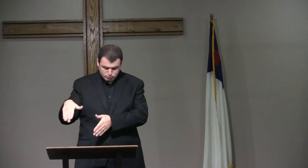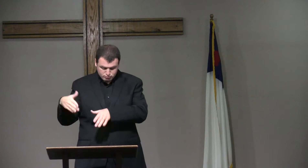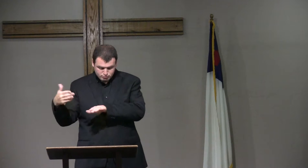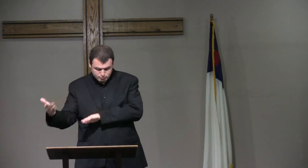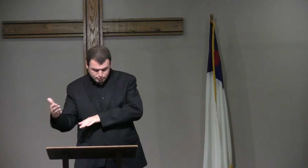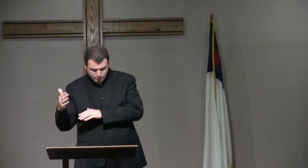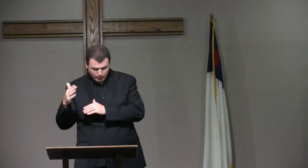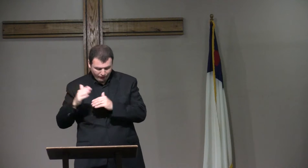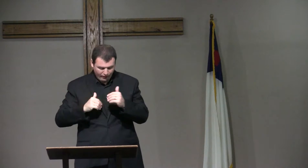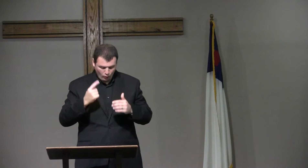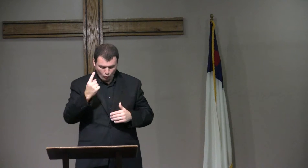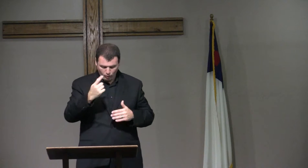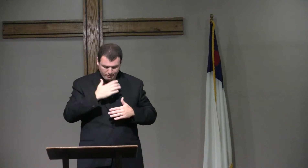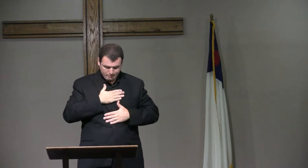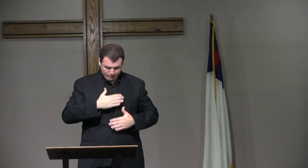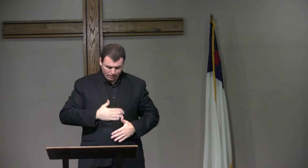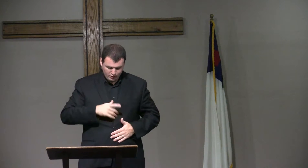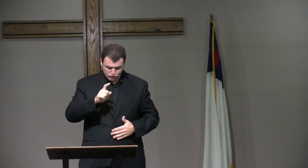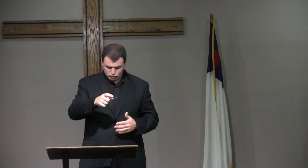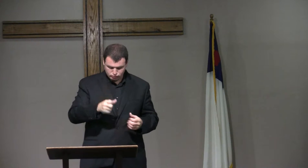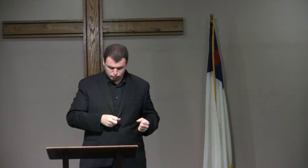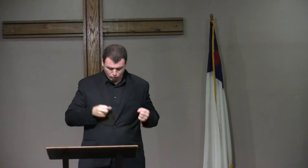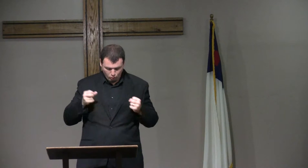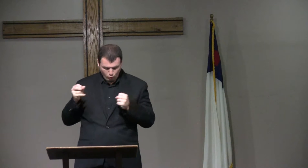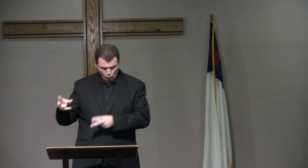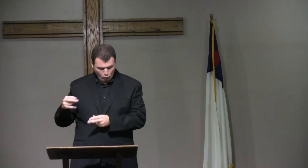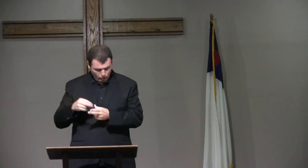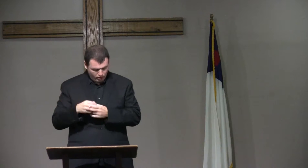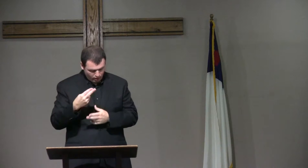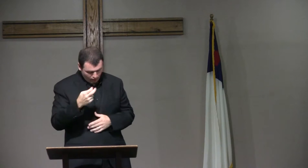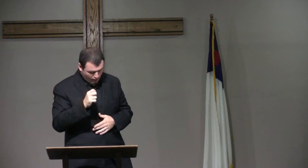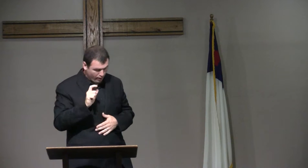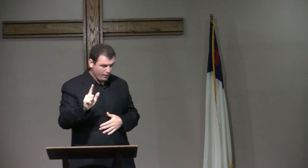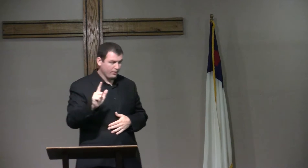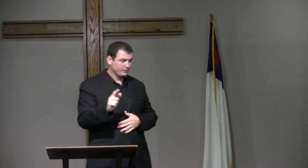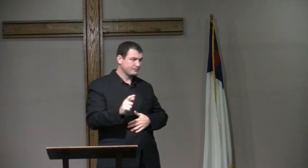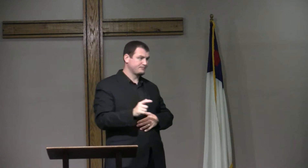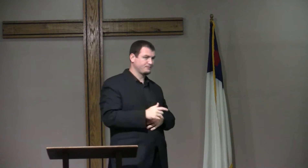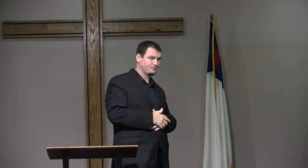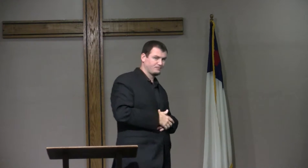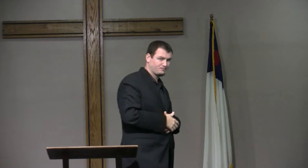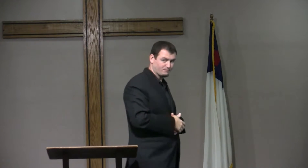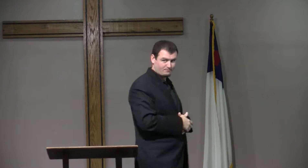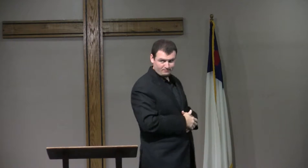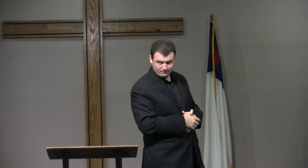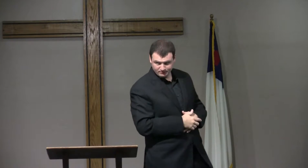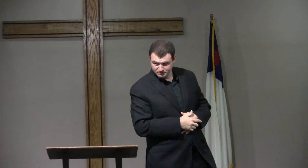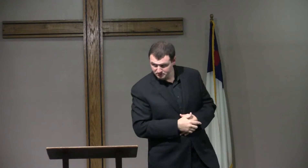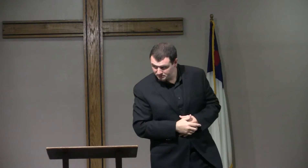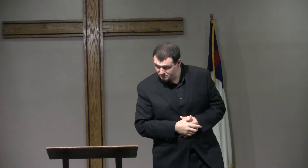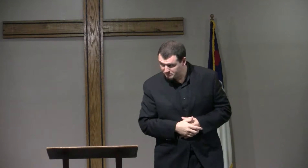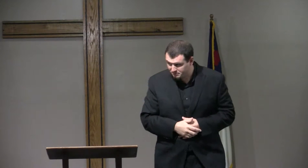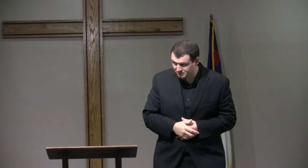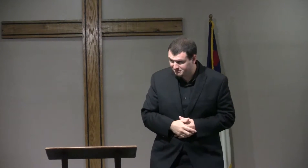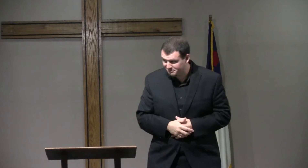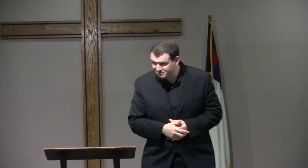thee that one of thy members should perish, and not that thy whole body should be cast into hell.